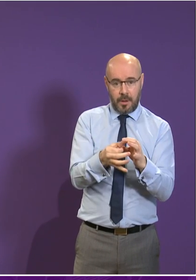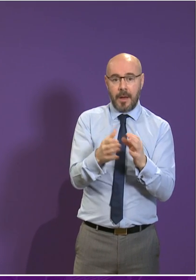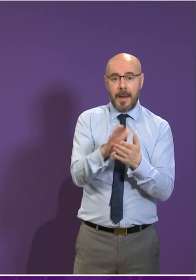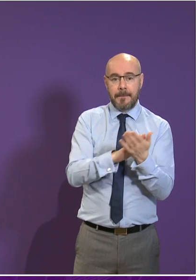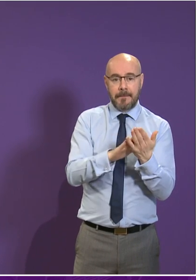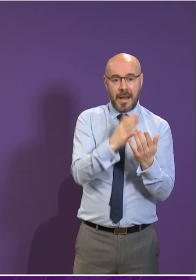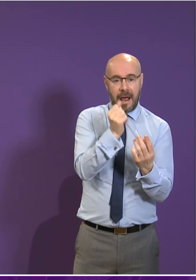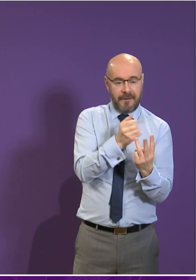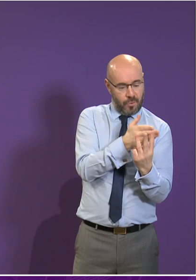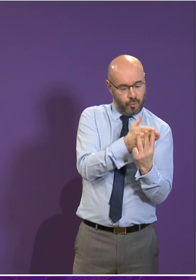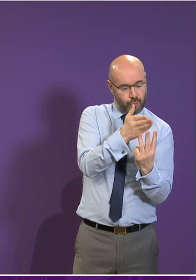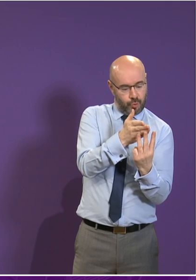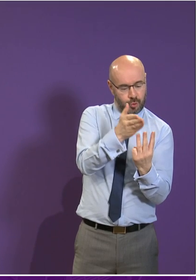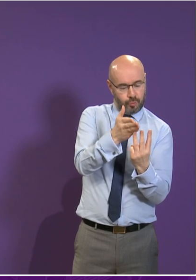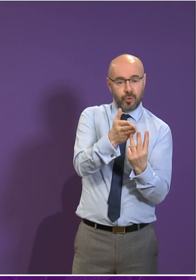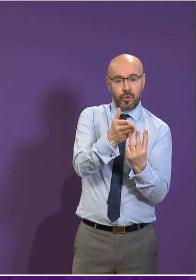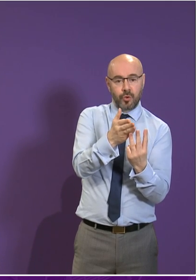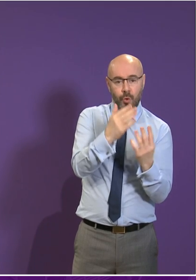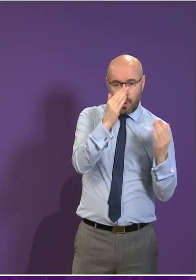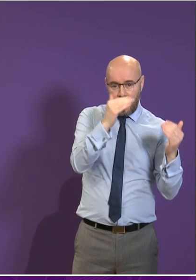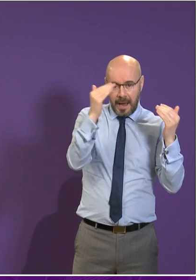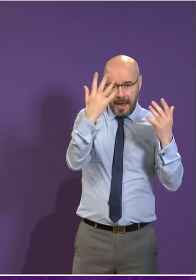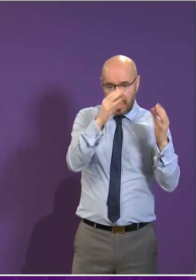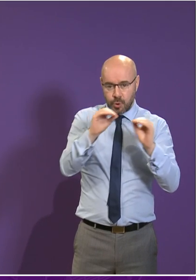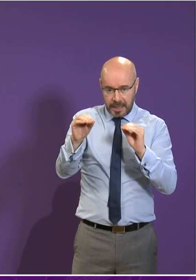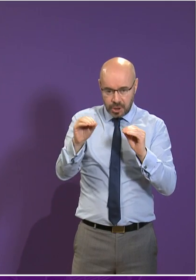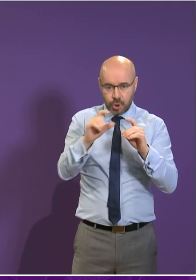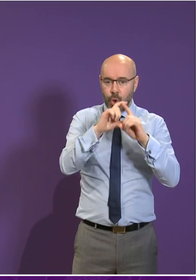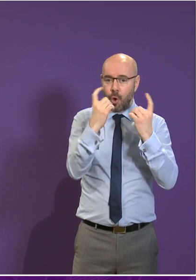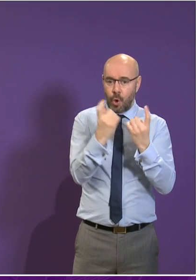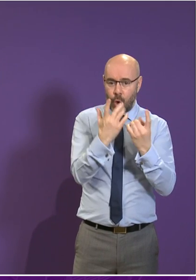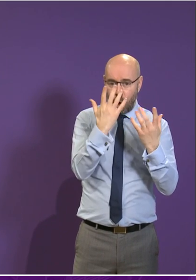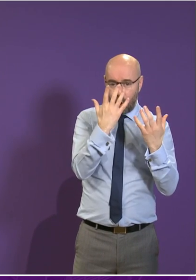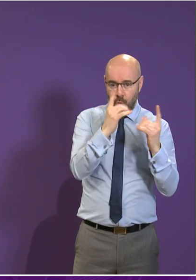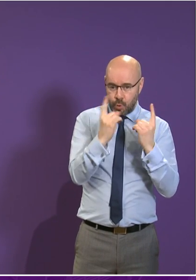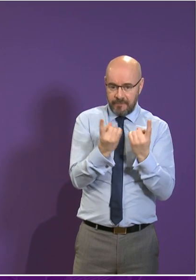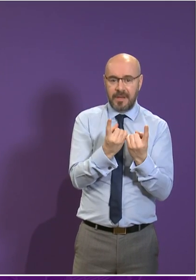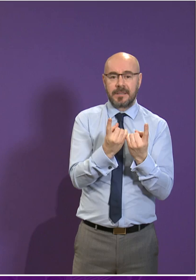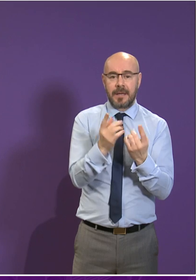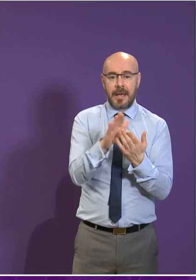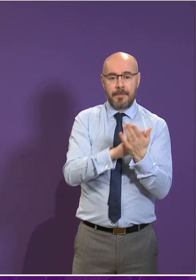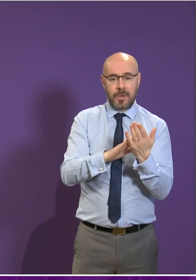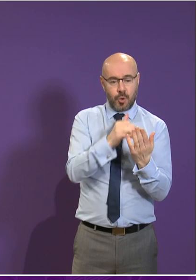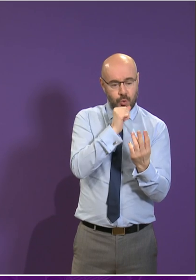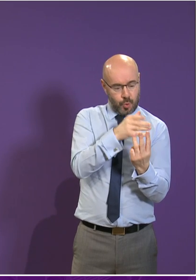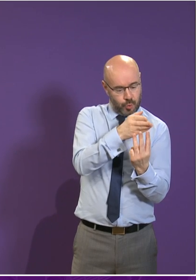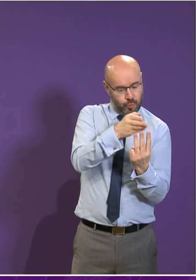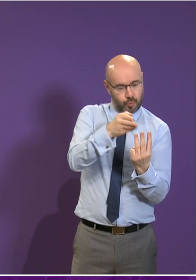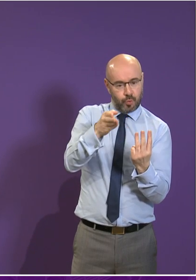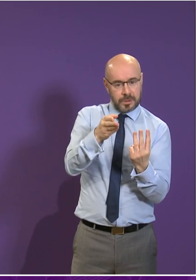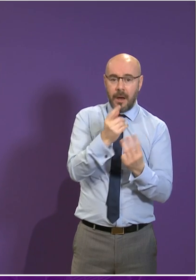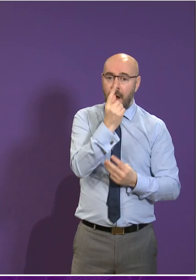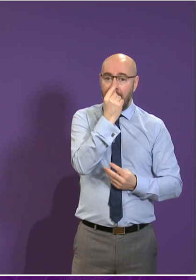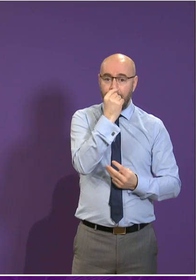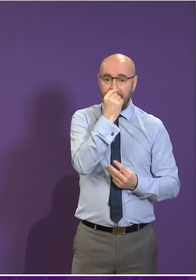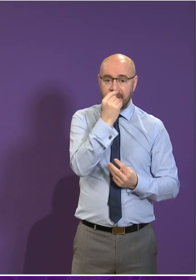routes into higher education through college into university, and that we use those to the maximum extent and use the capacity of